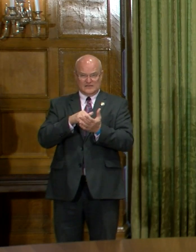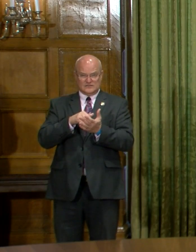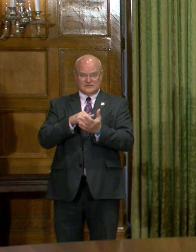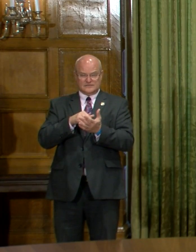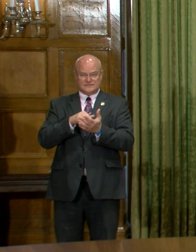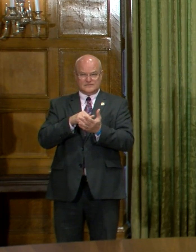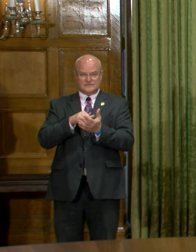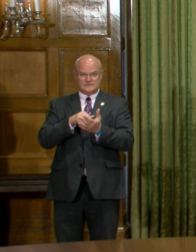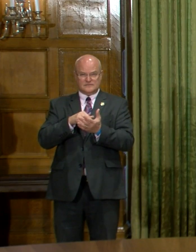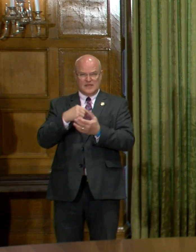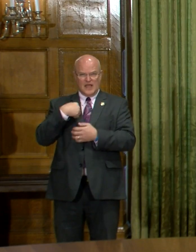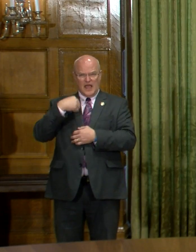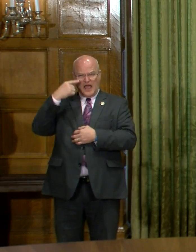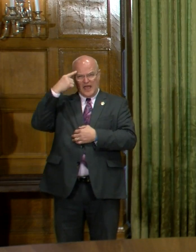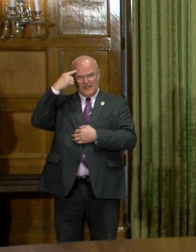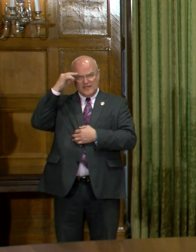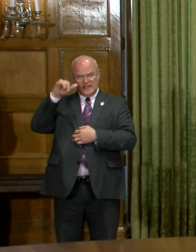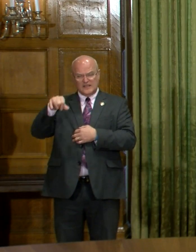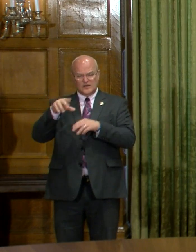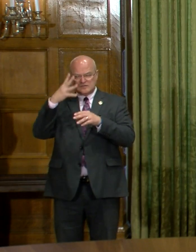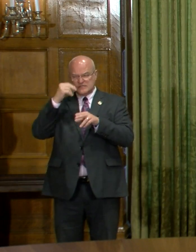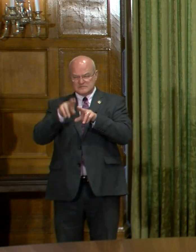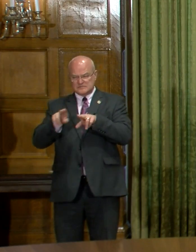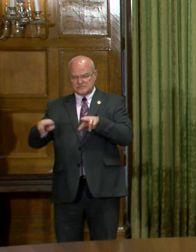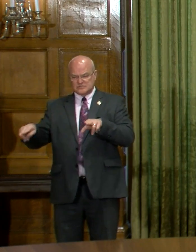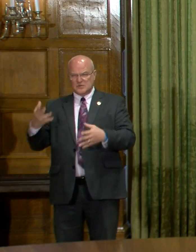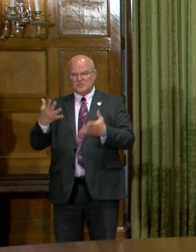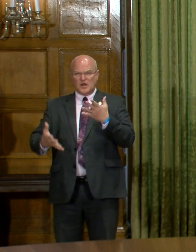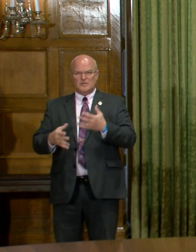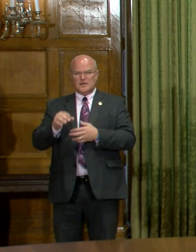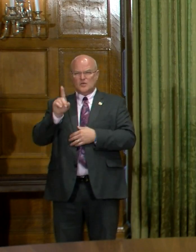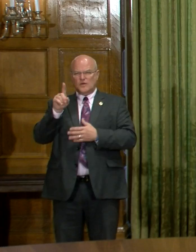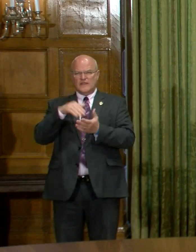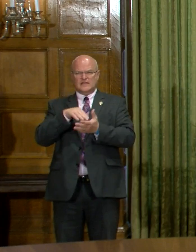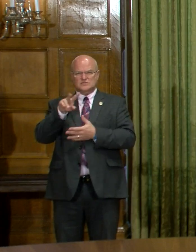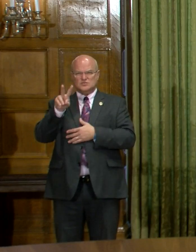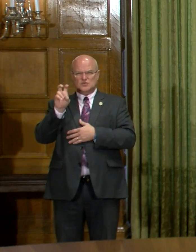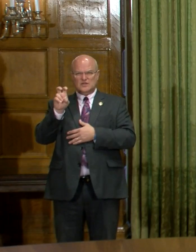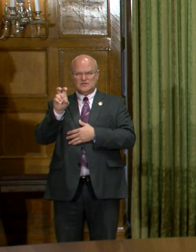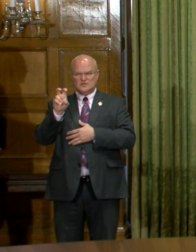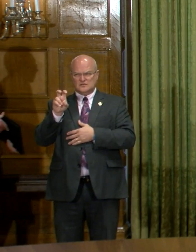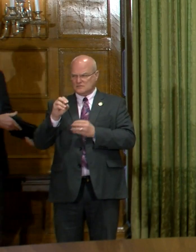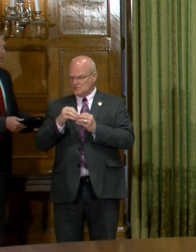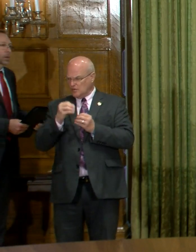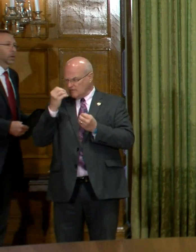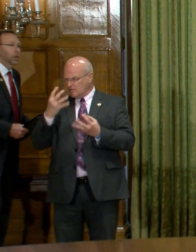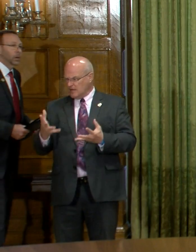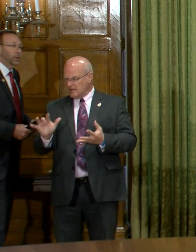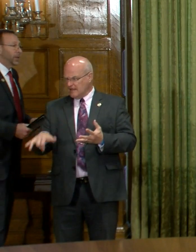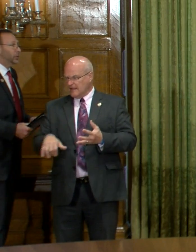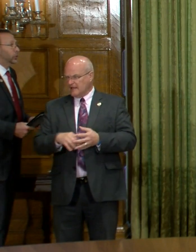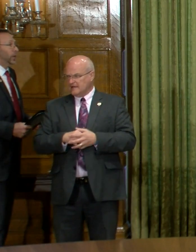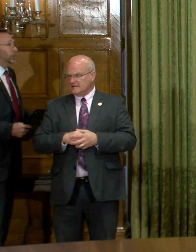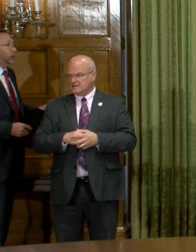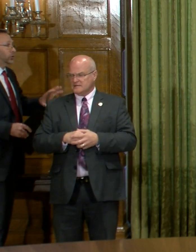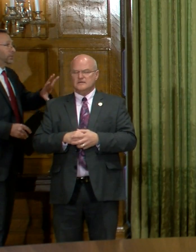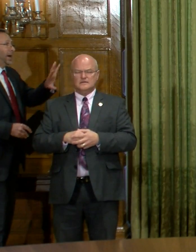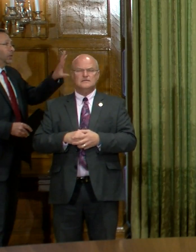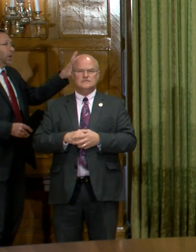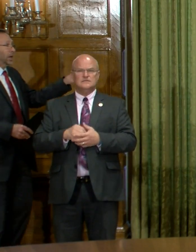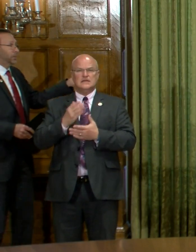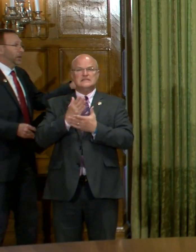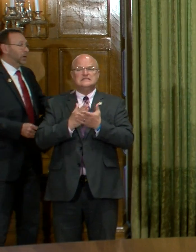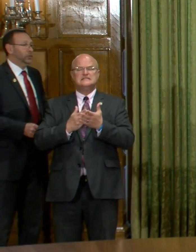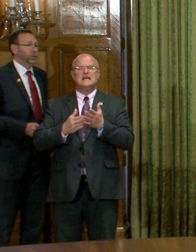1,000. I think in those barracks there's probably about 1,200. Do you have any other information in that? That's correct. There are